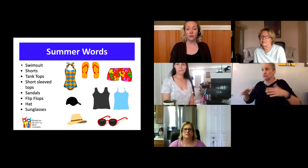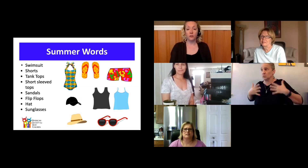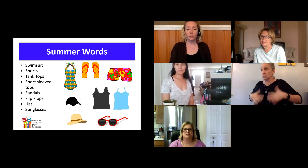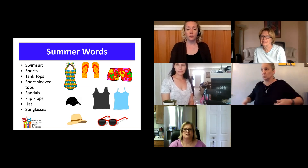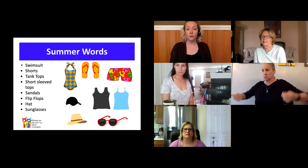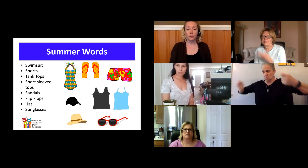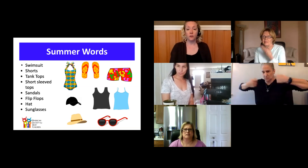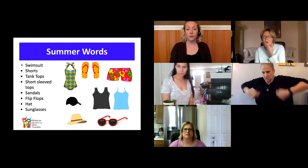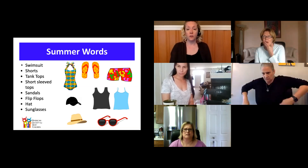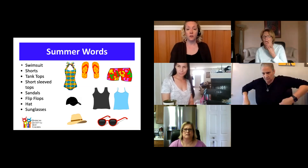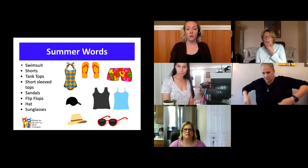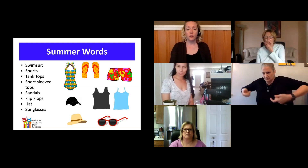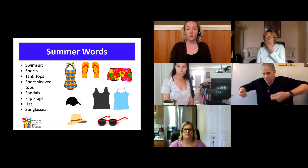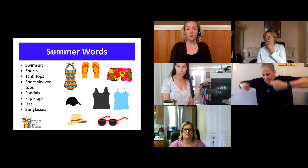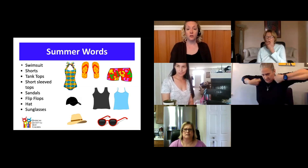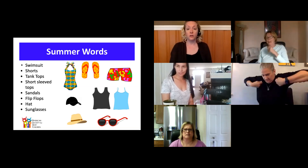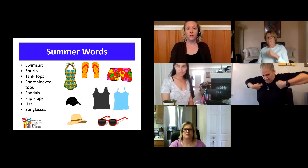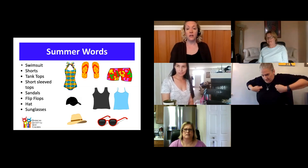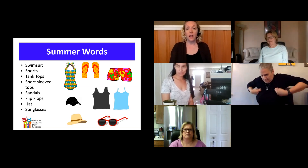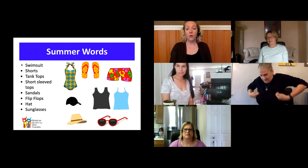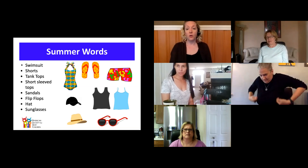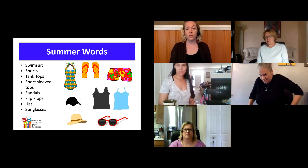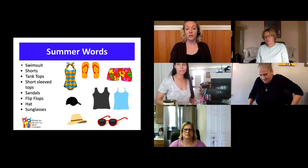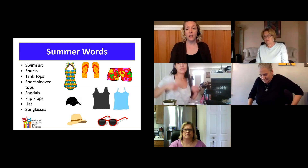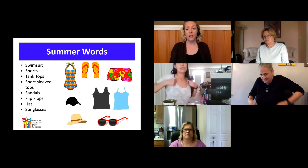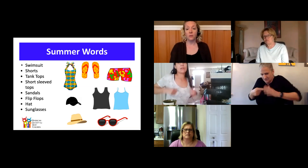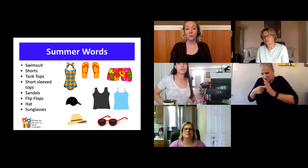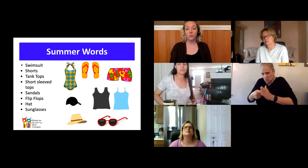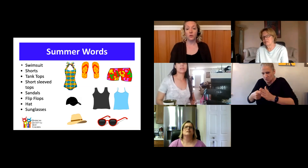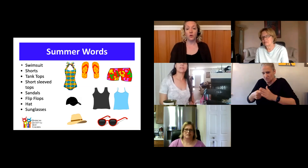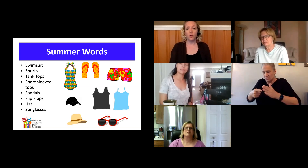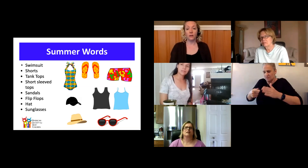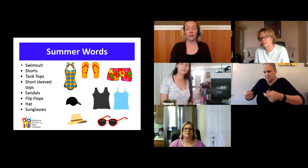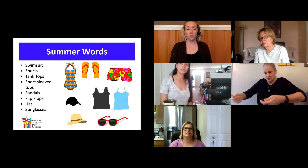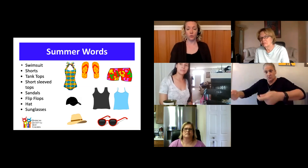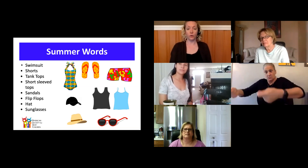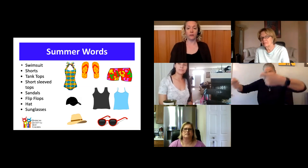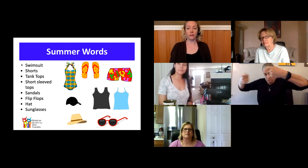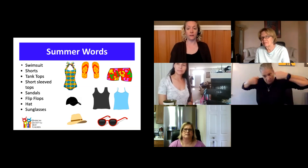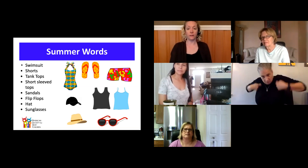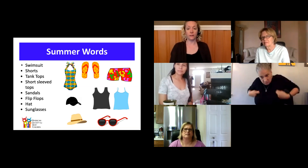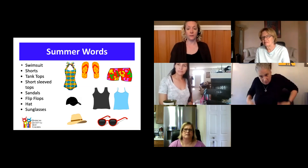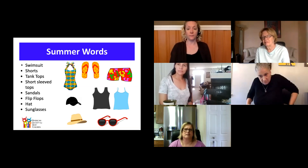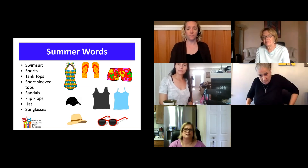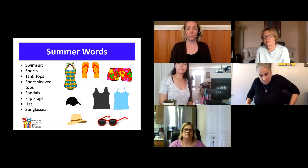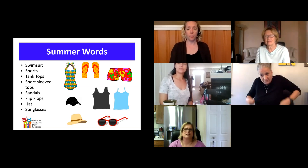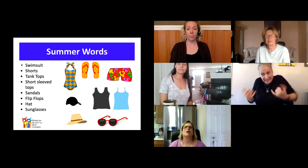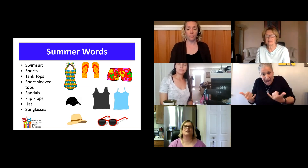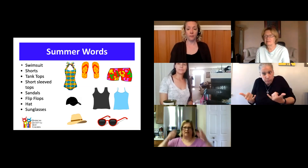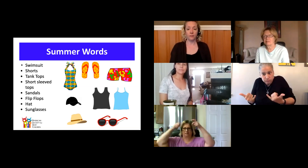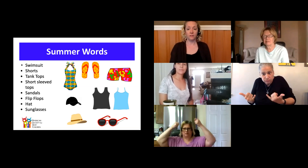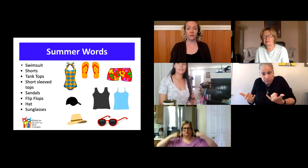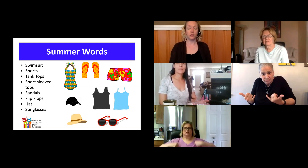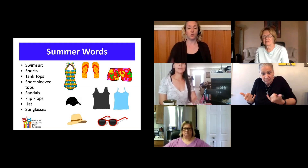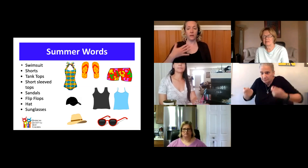You could say now, or you could say put it on, like you can put it on like this to like show the act of putting it